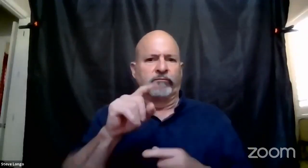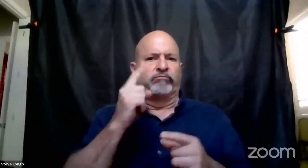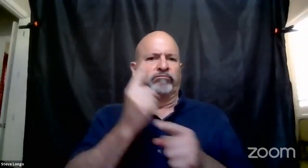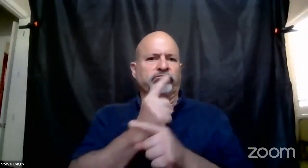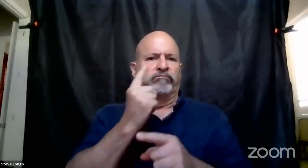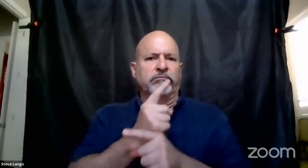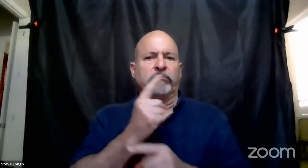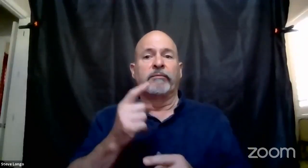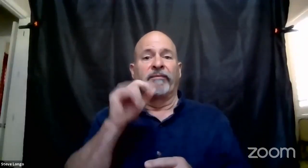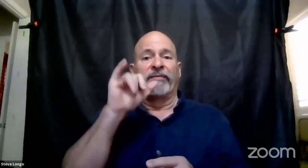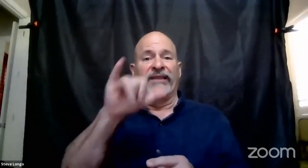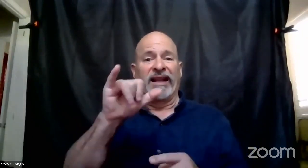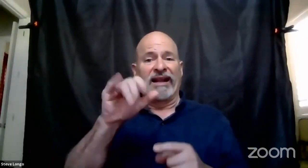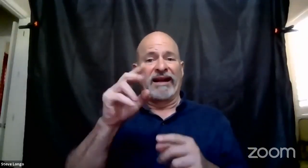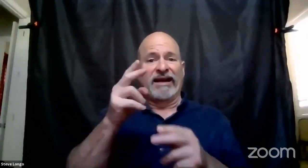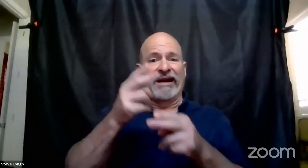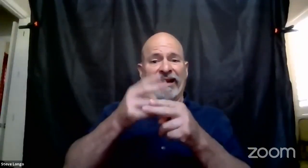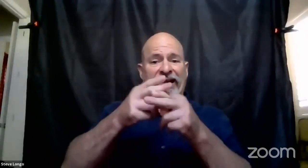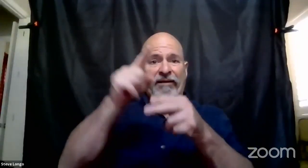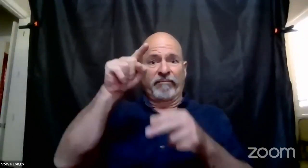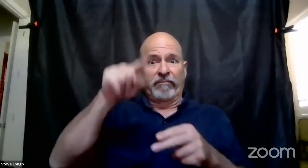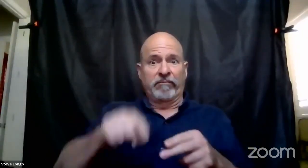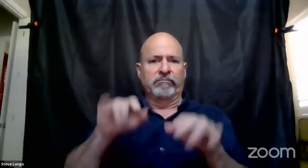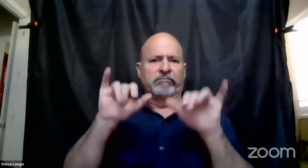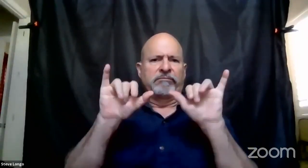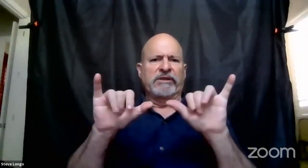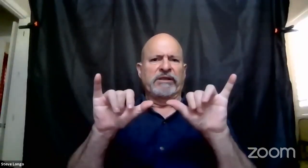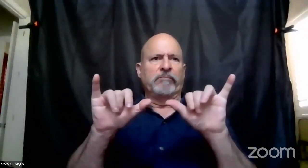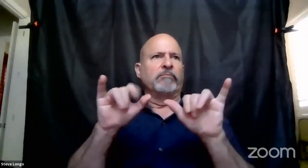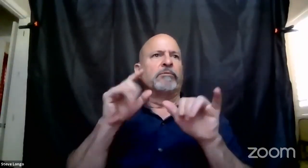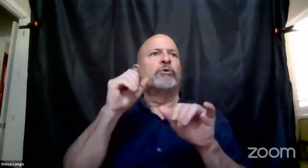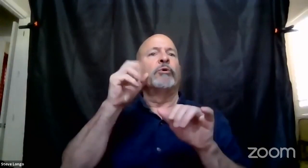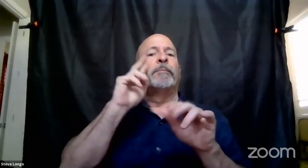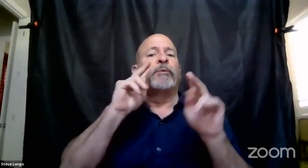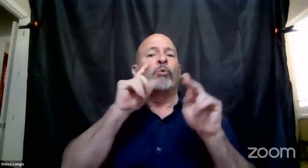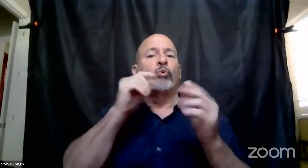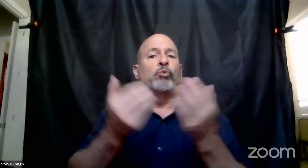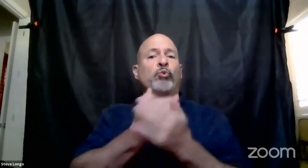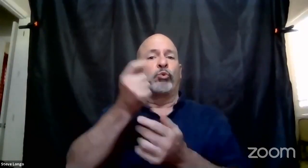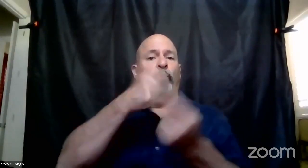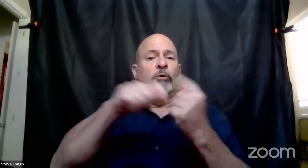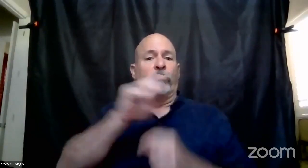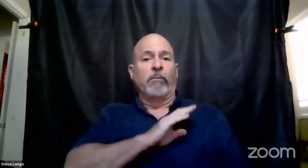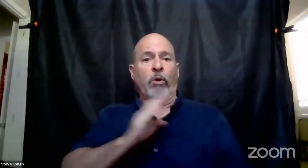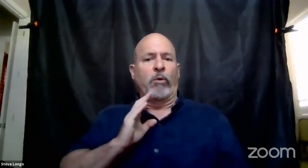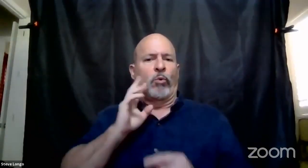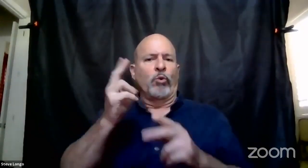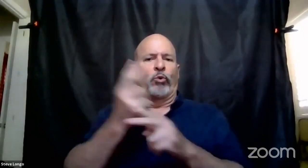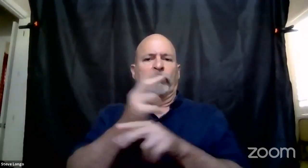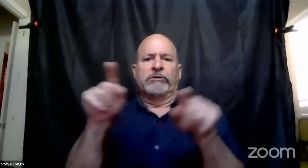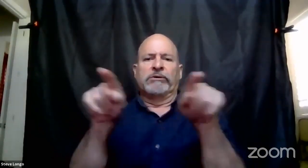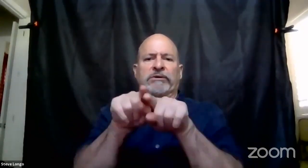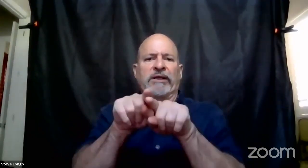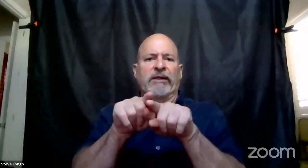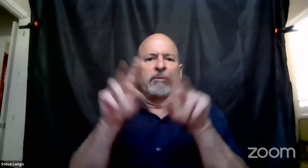express concerns or ask a question, and that name can stay. And then as the board